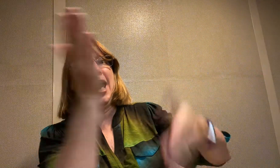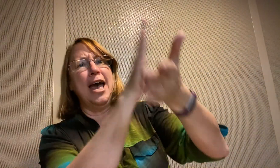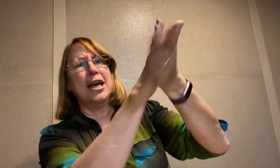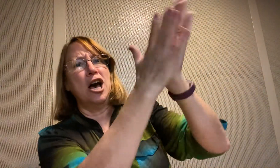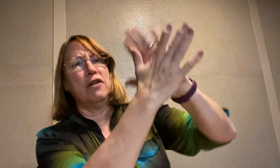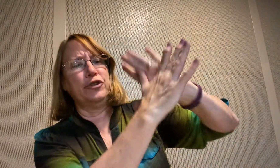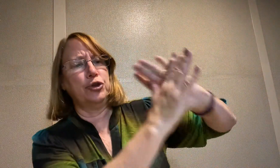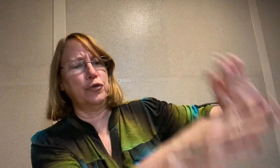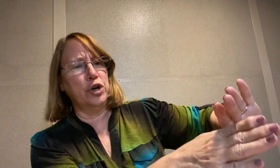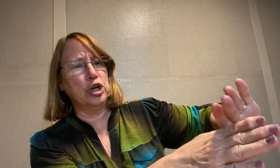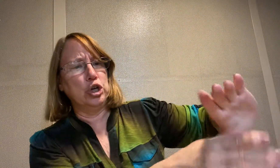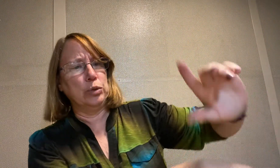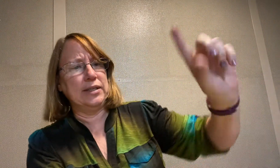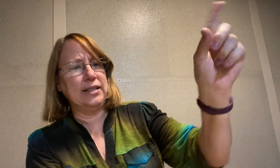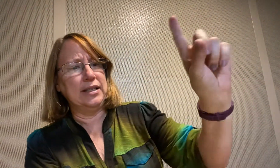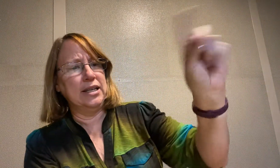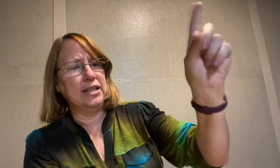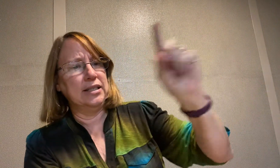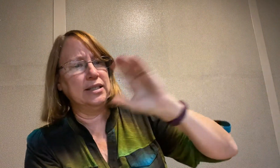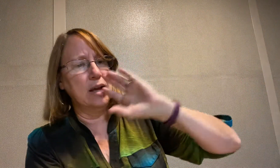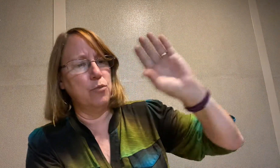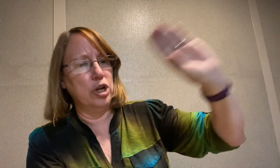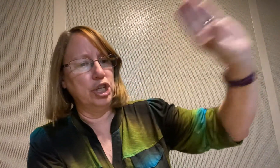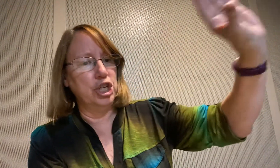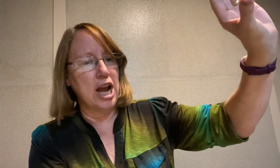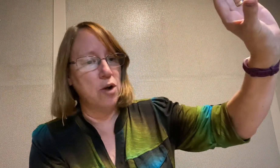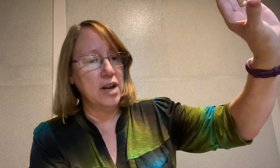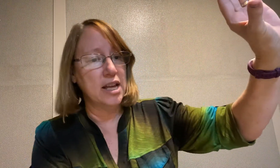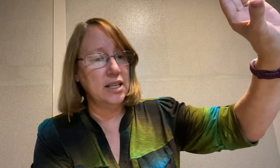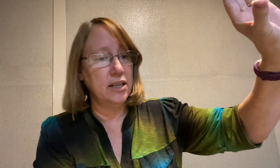"Flag of truce!" someone shouted.